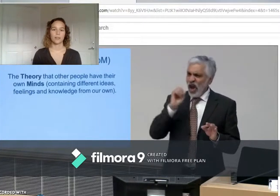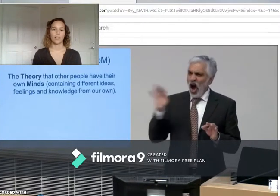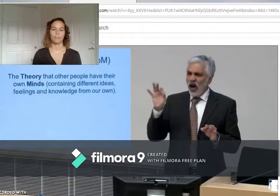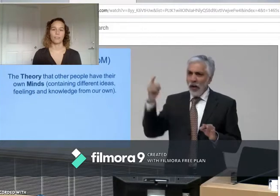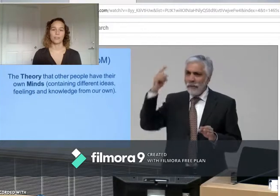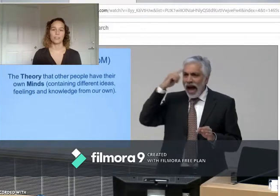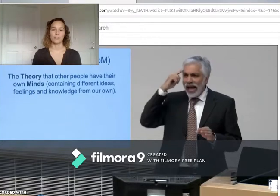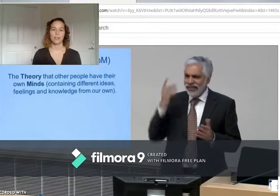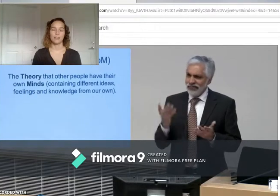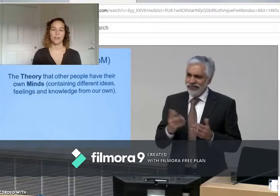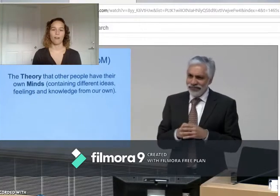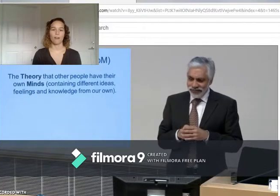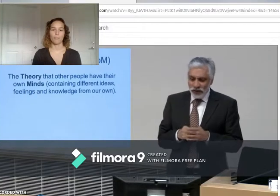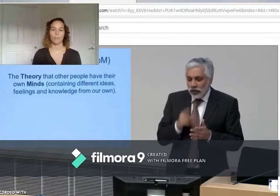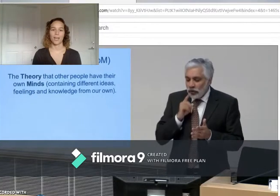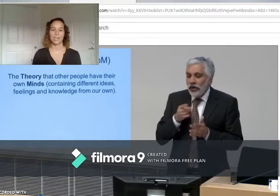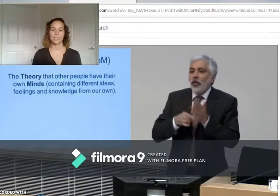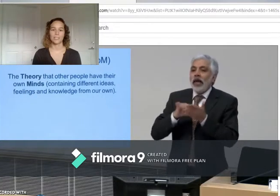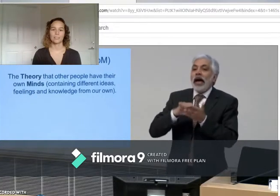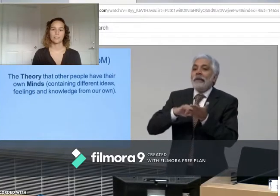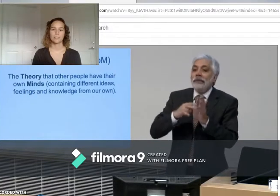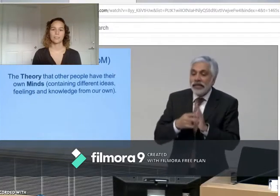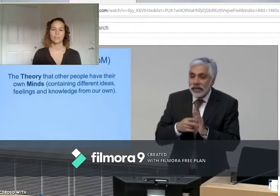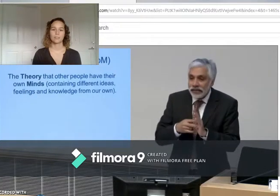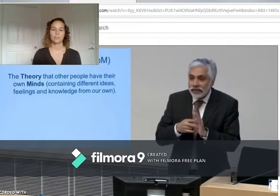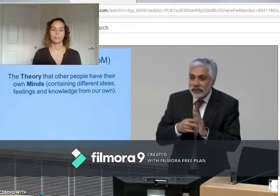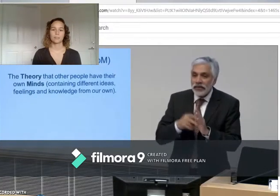This is an odd phrase, theory of mind.